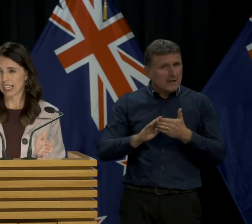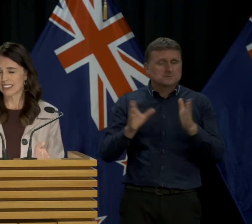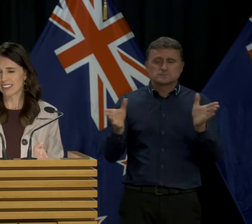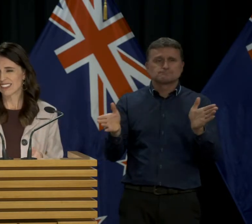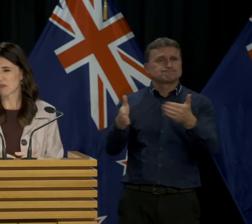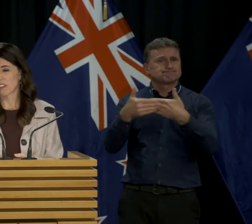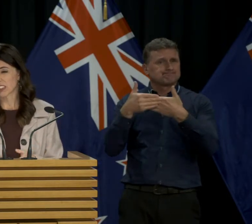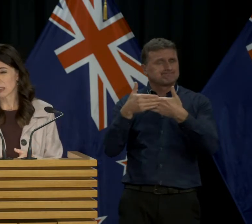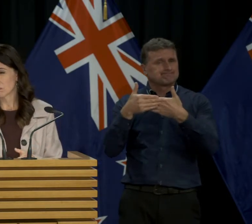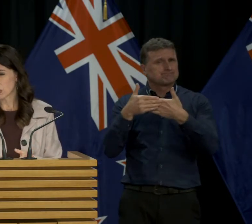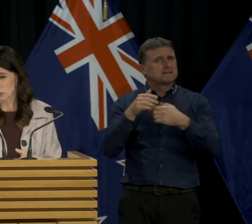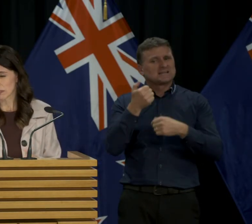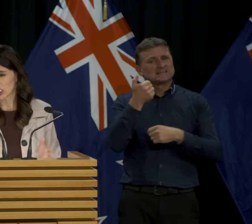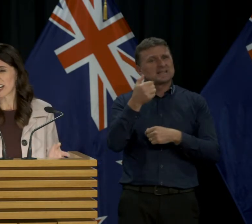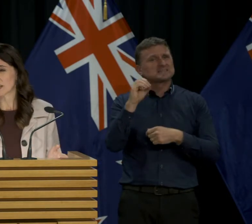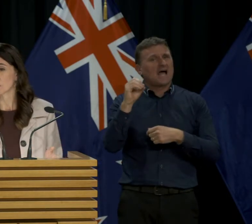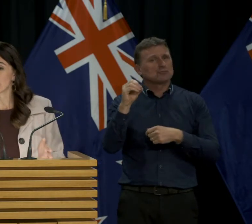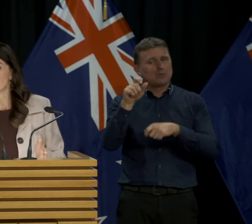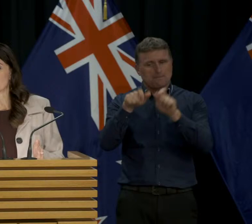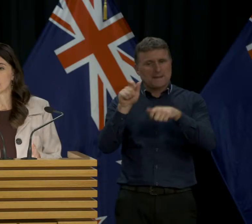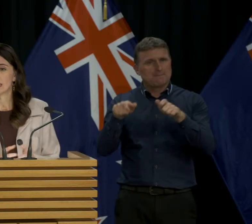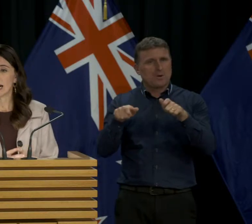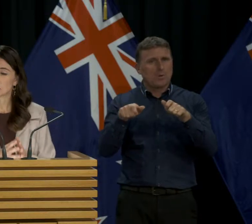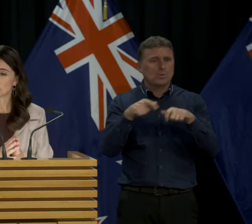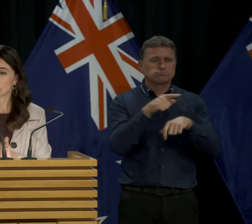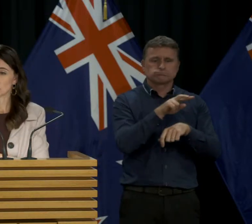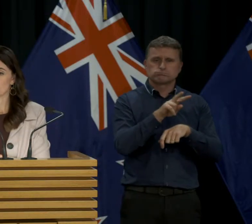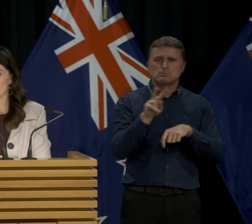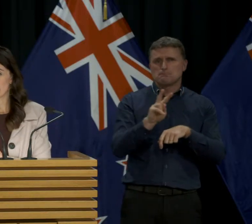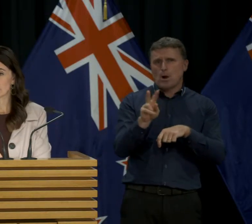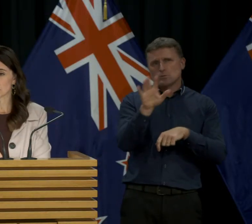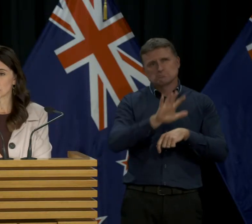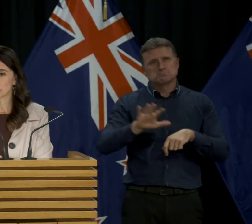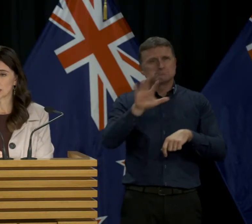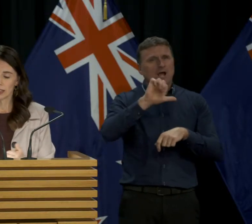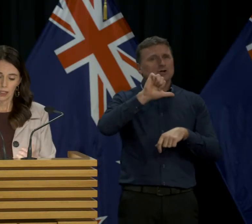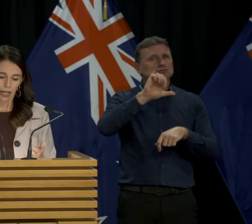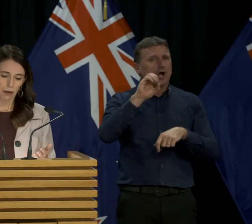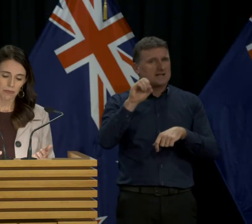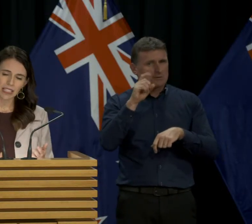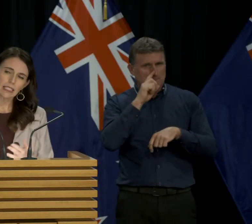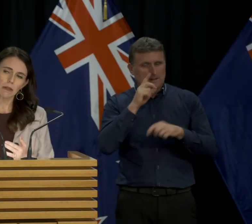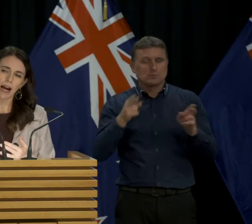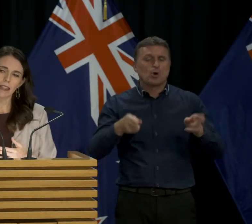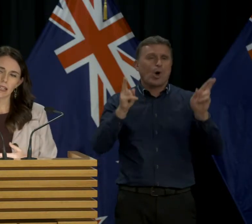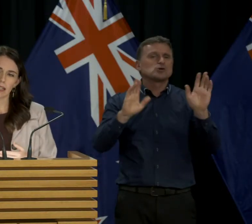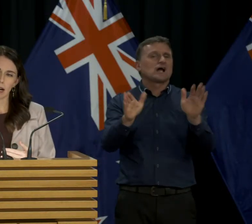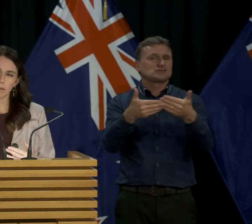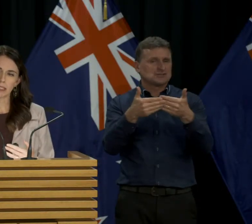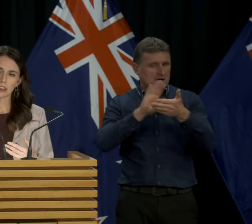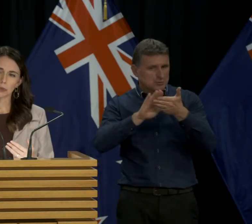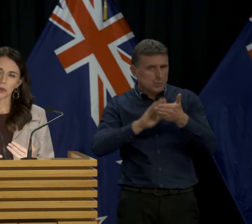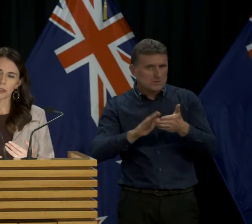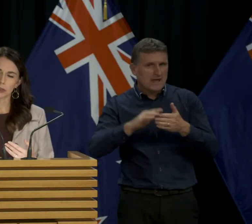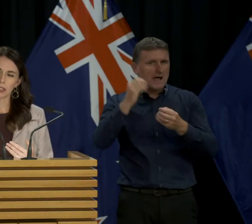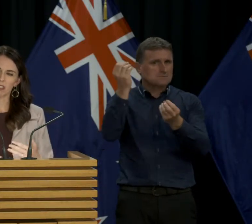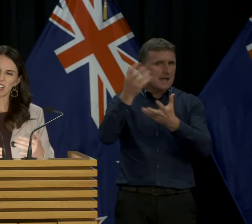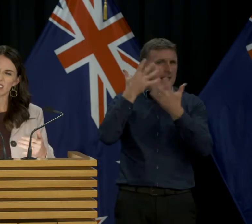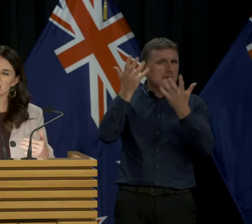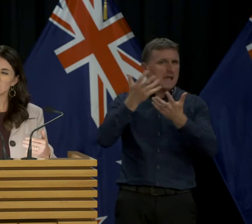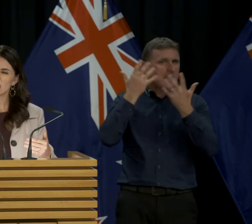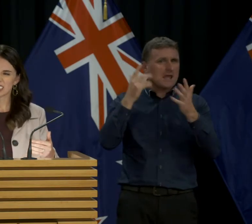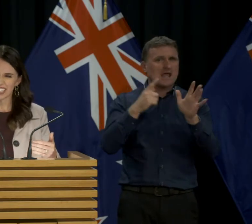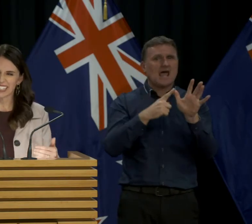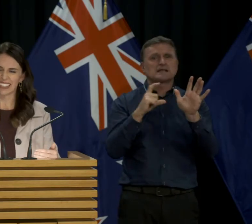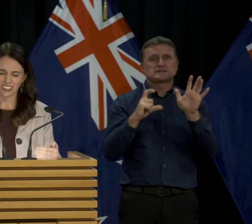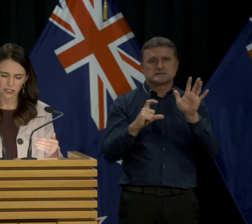600 places, roughly possibly up to 900 people as a result of that piece of work. Then there's some other pieces of work we're doing